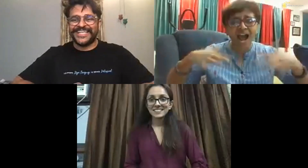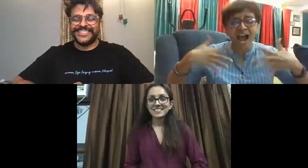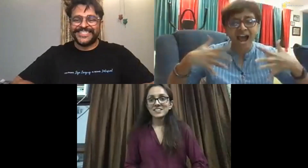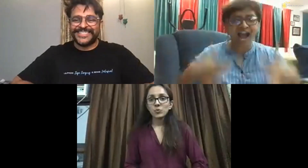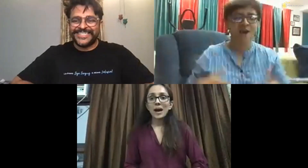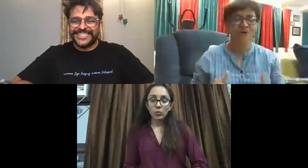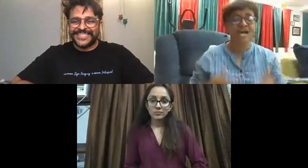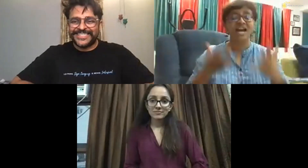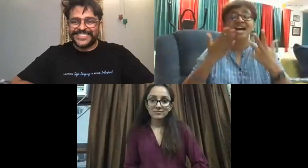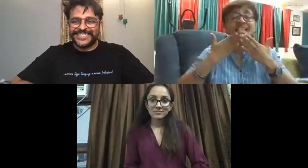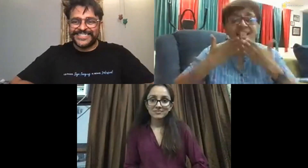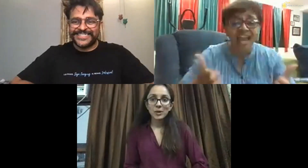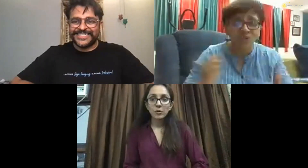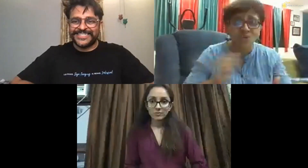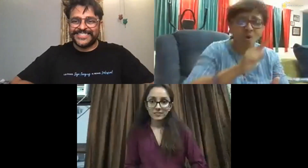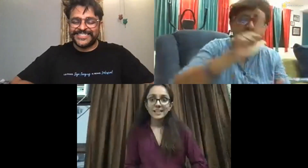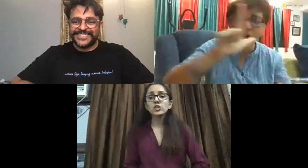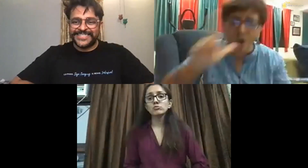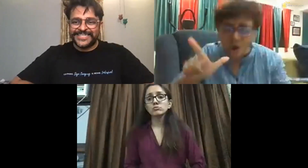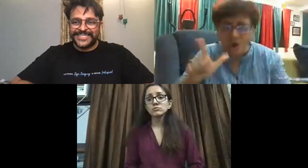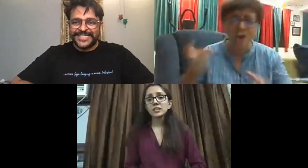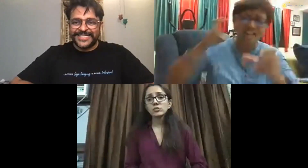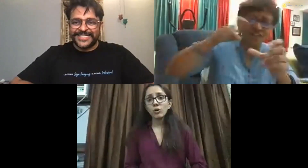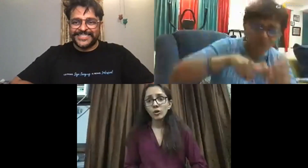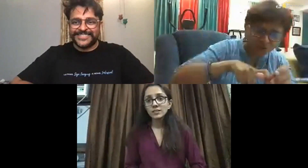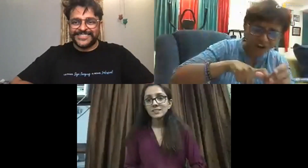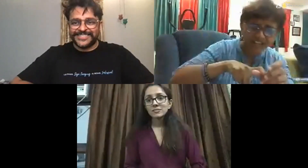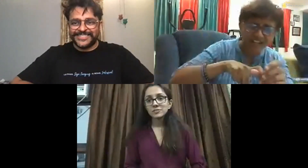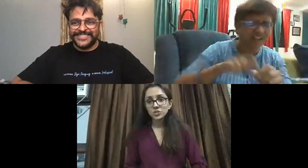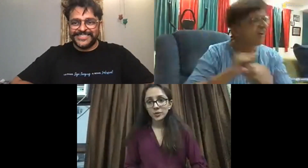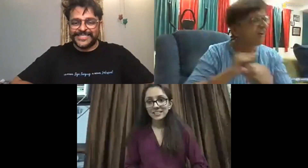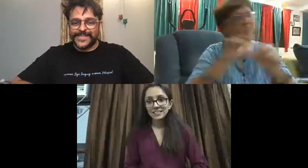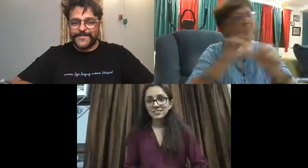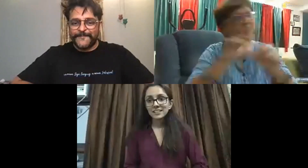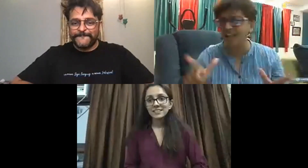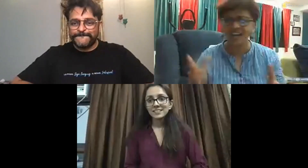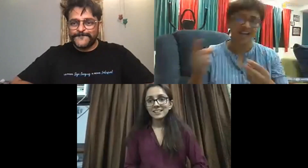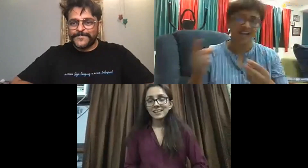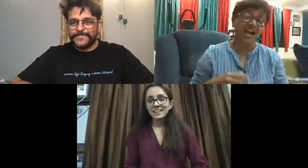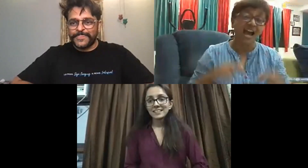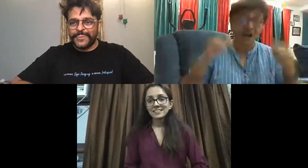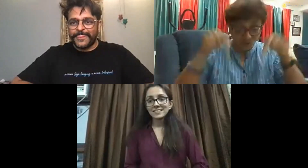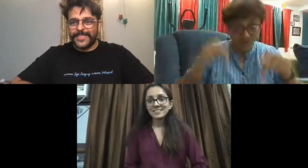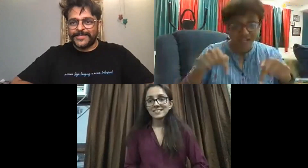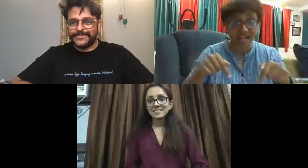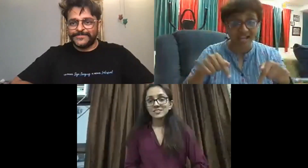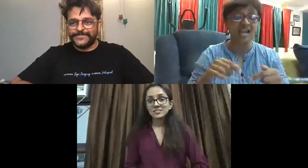signing. Wow. Wow. Thank you. Thank you all for joining in today.